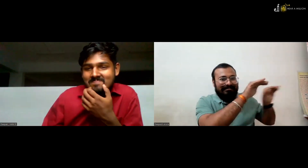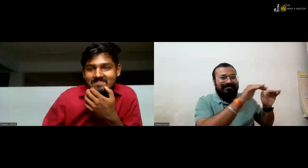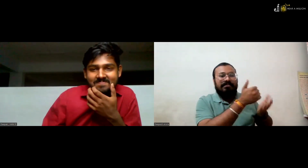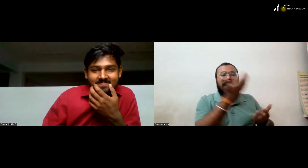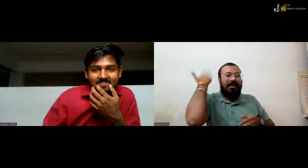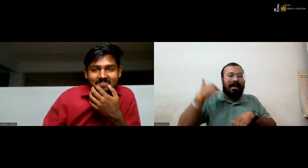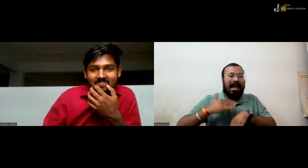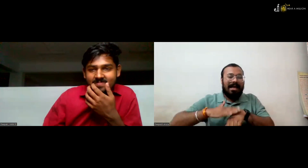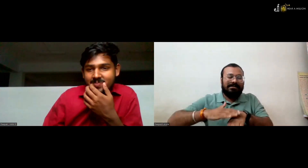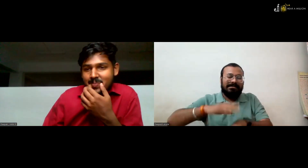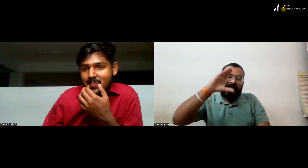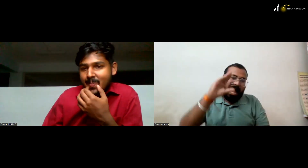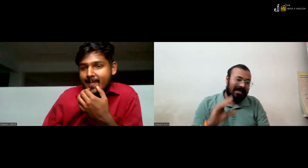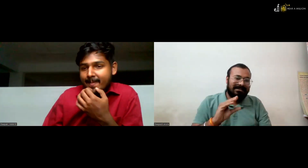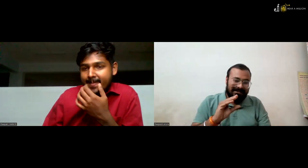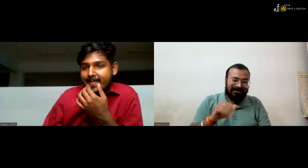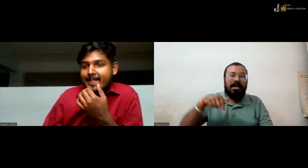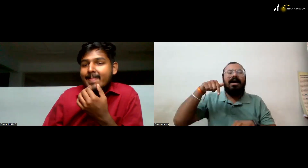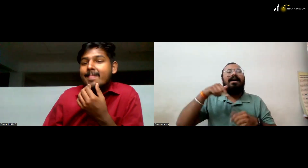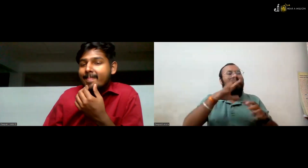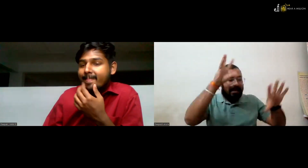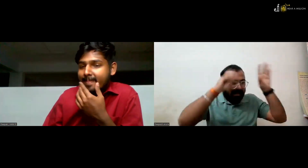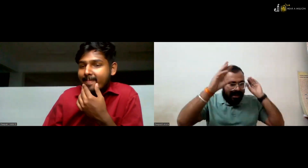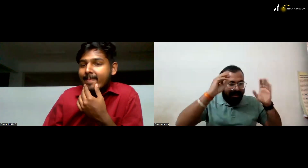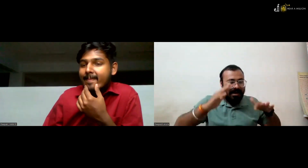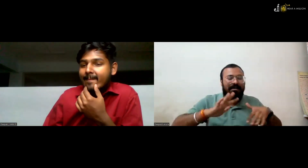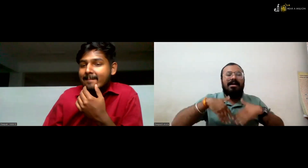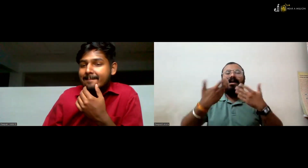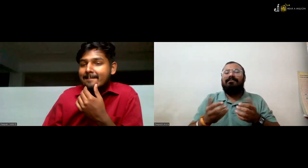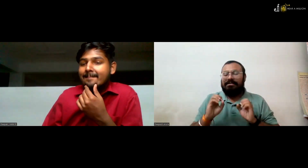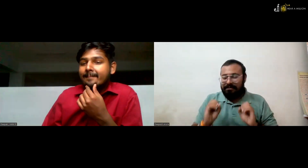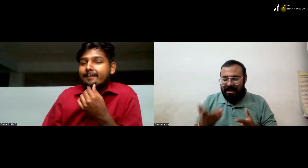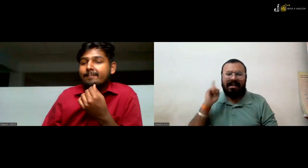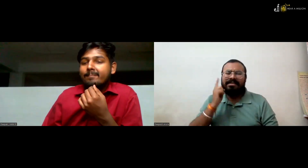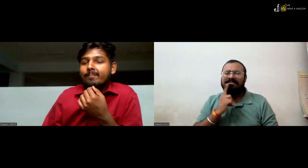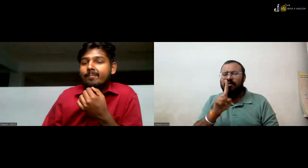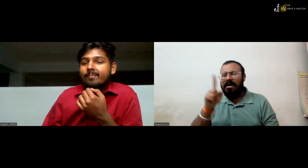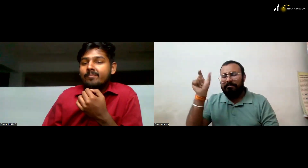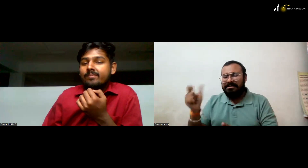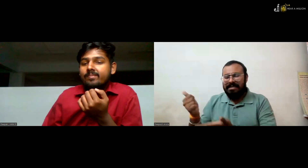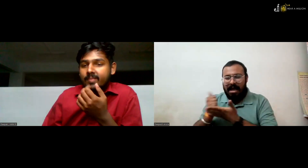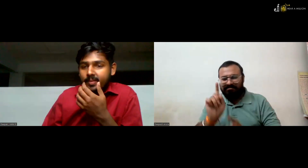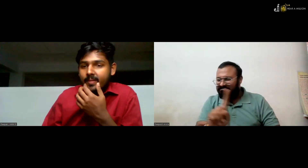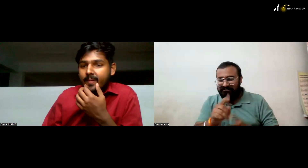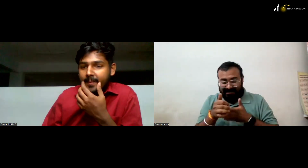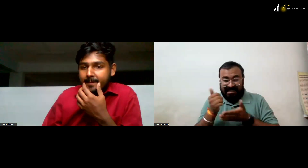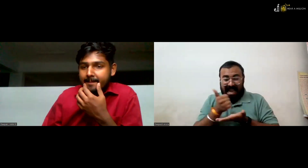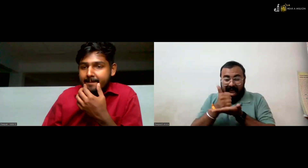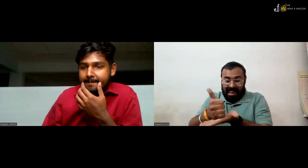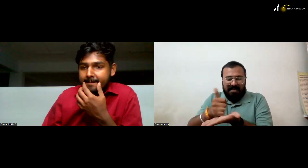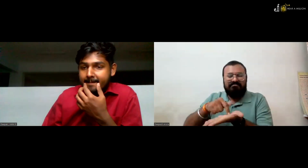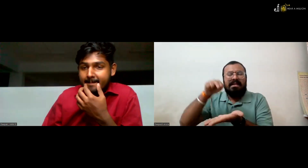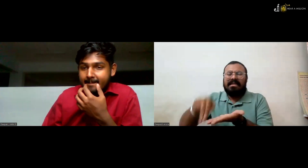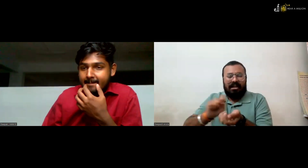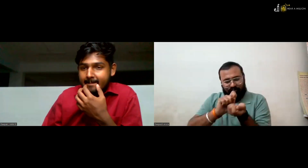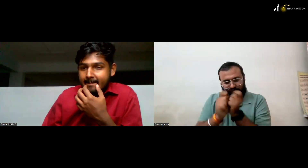worked. And I also contacted like many people, and I learned so much. And there